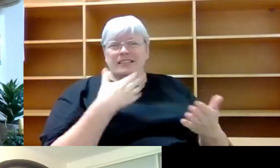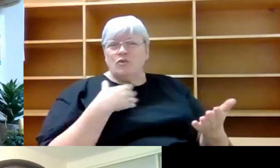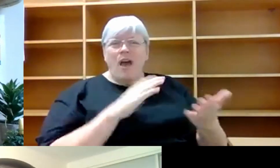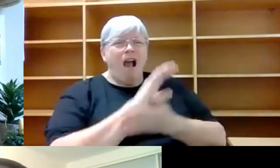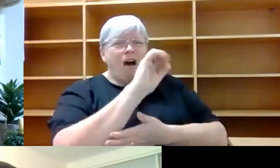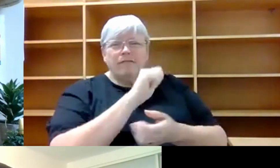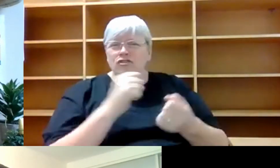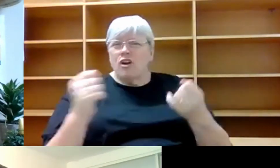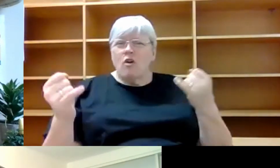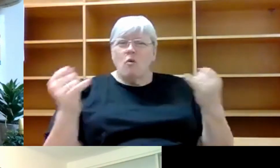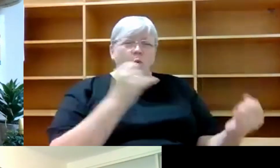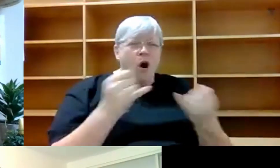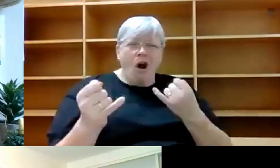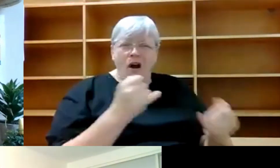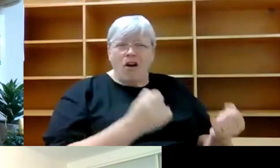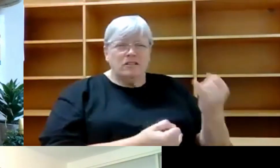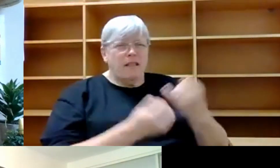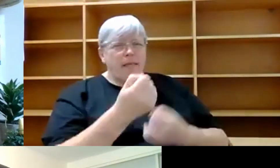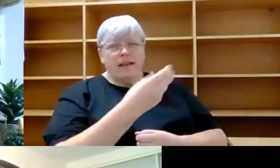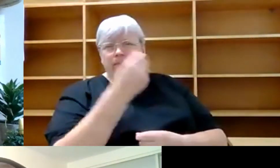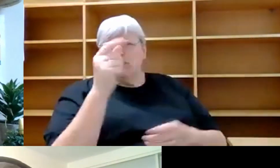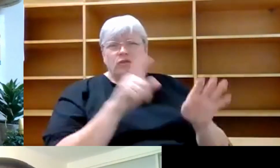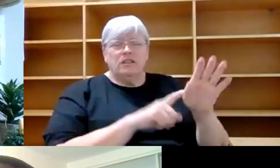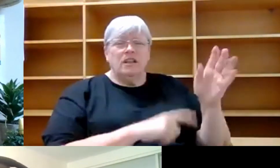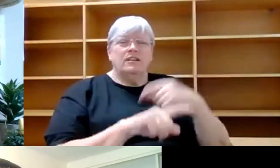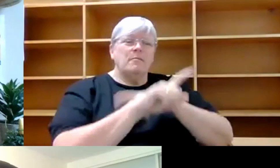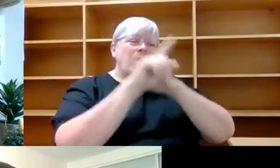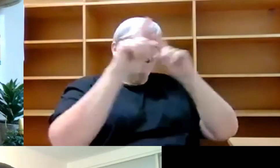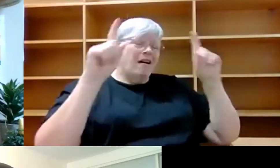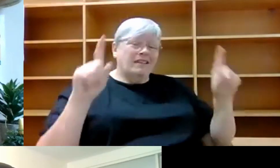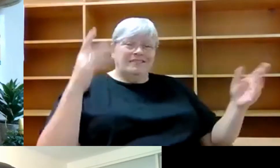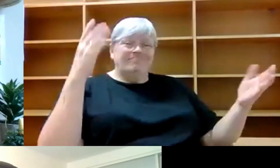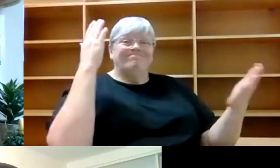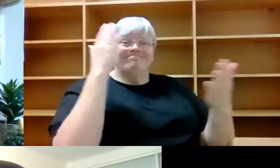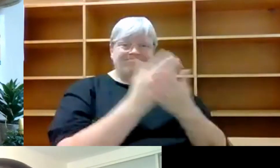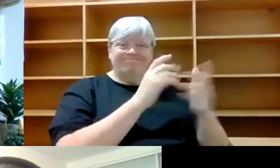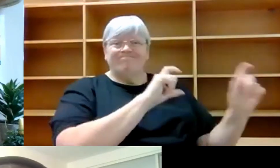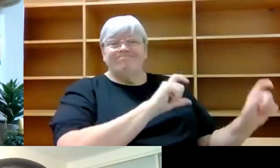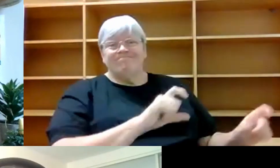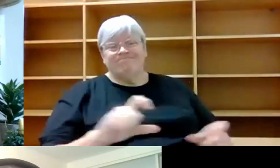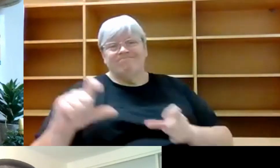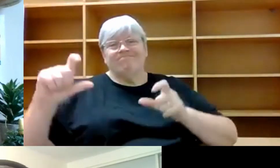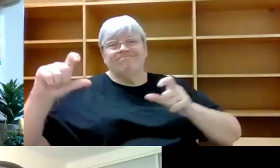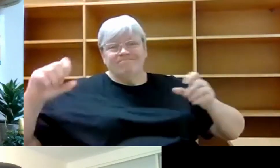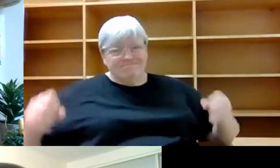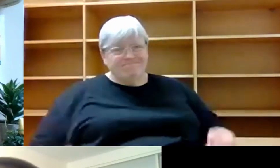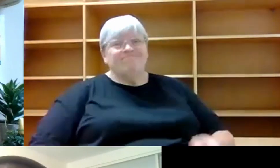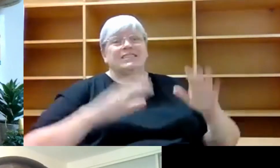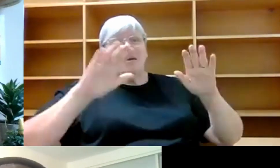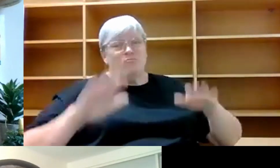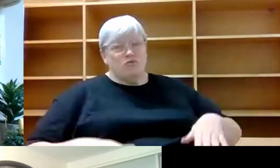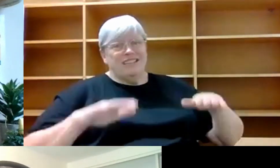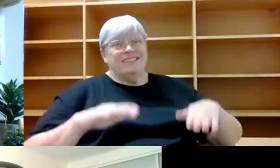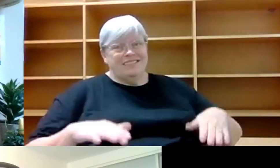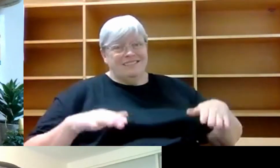wars in the last few years or so. But the fact remains that Britain is responsible for a lot of